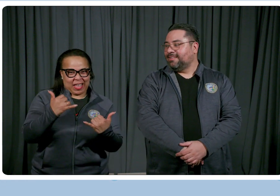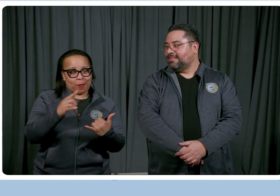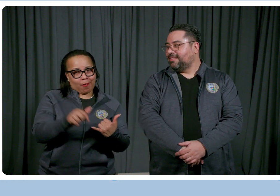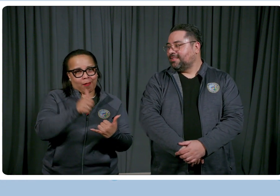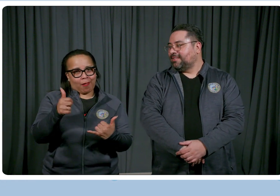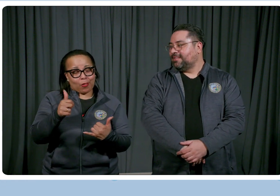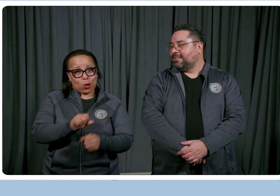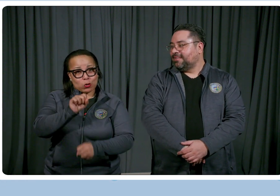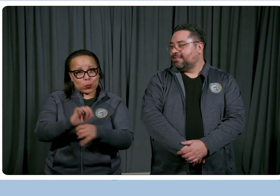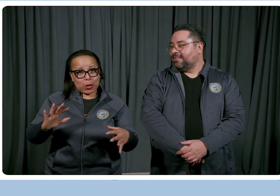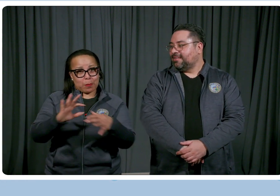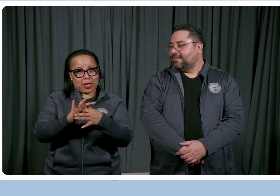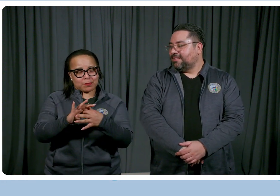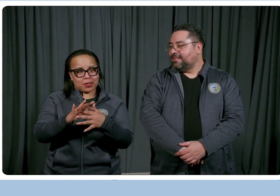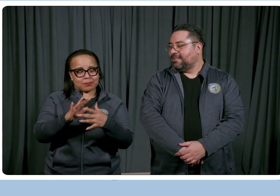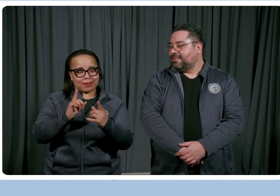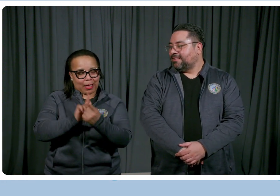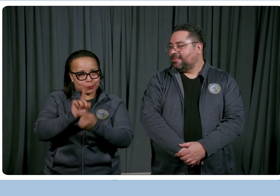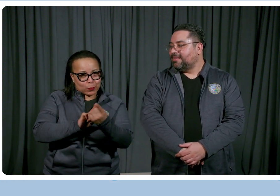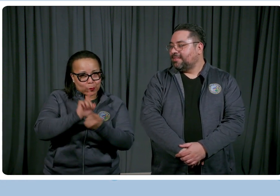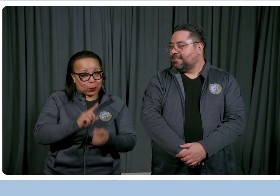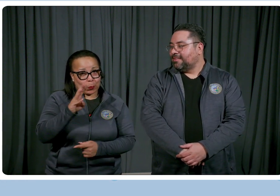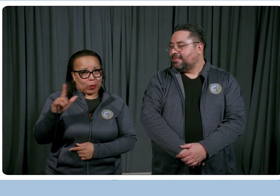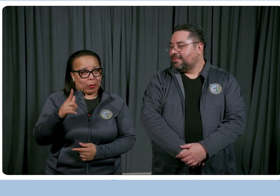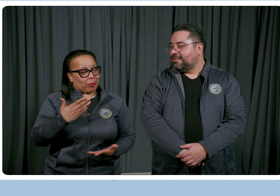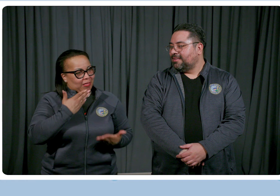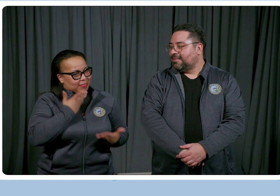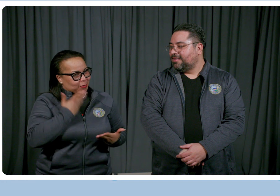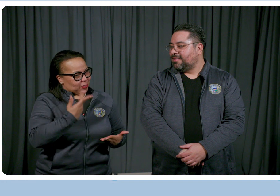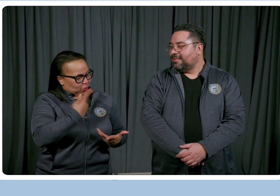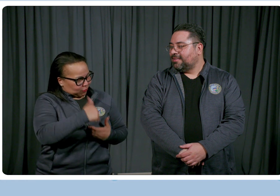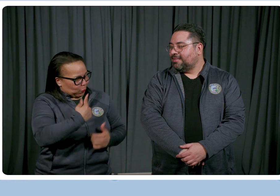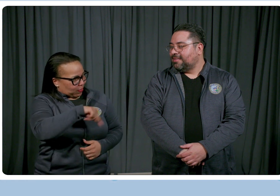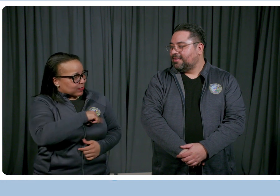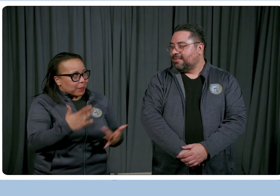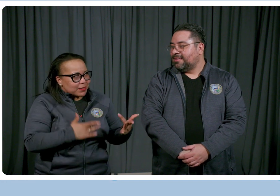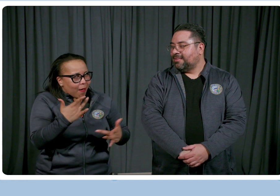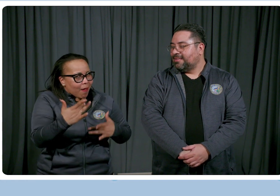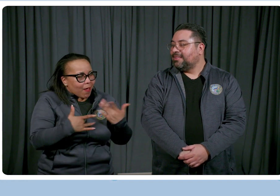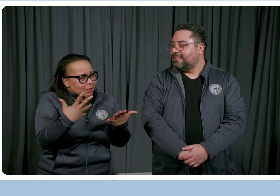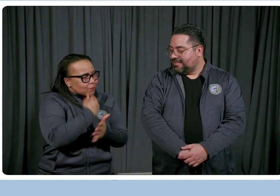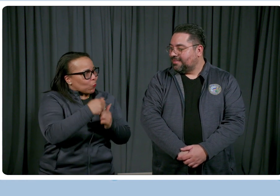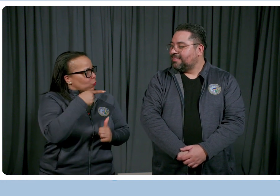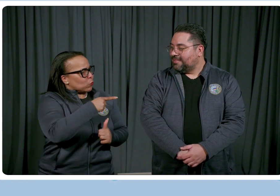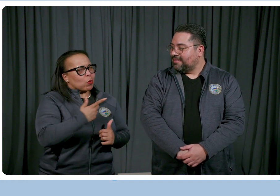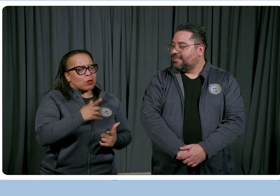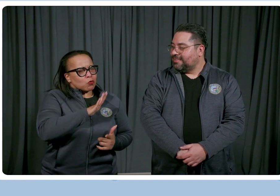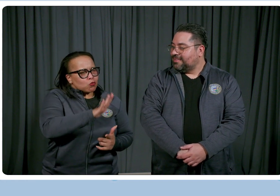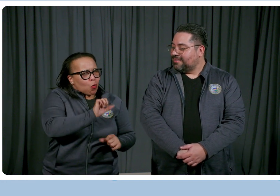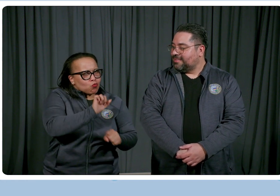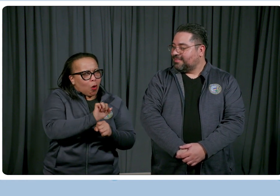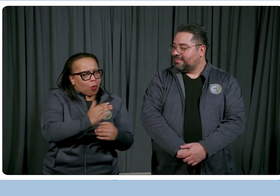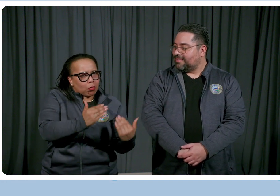with another one of our career placement counselors. Will, thanks for joining us. Thanks for having me, Christina and Lauren. We're excited to talk to you a little bit about